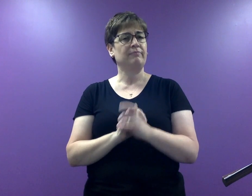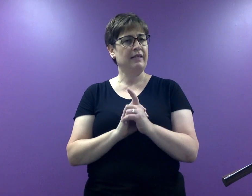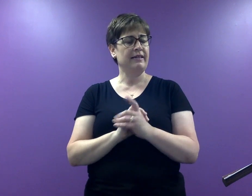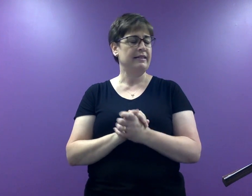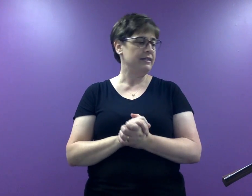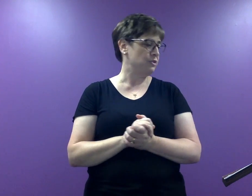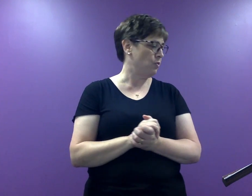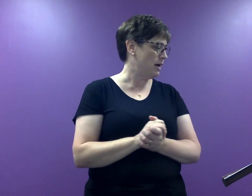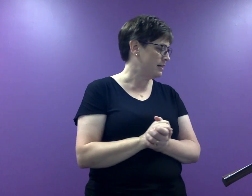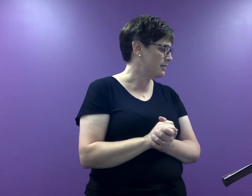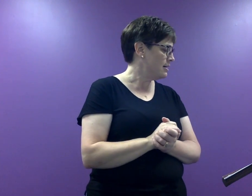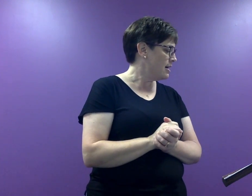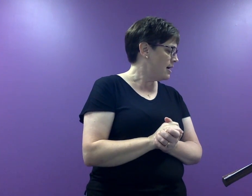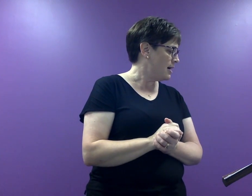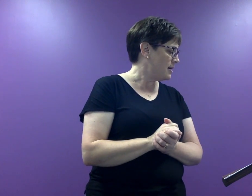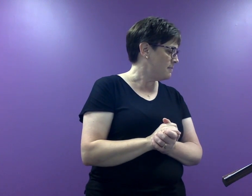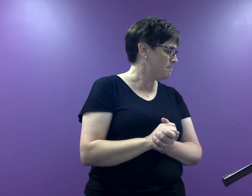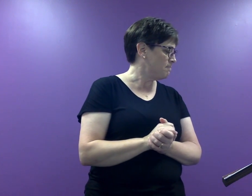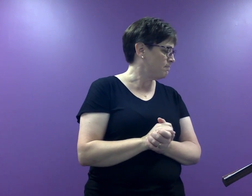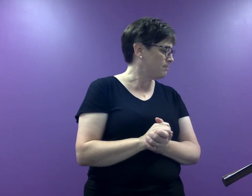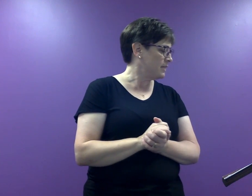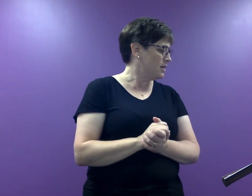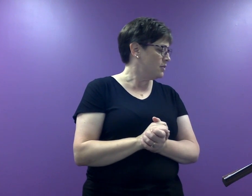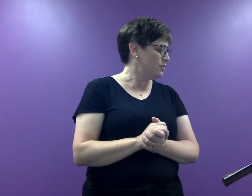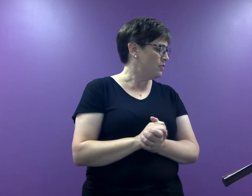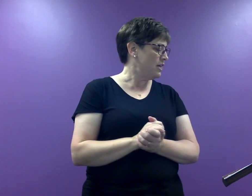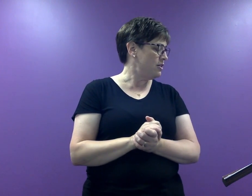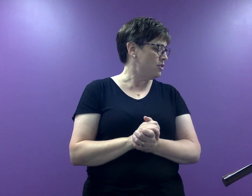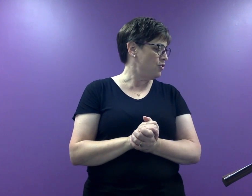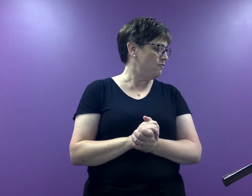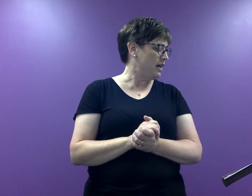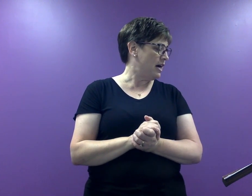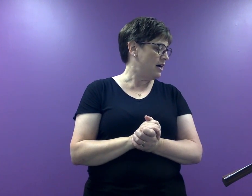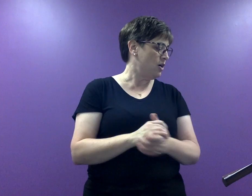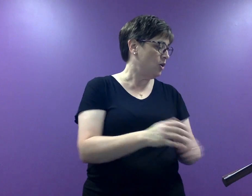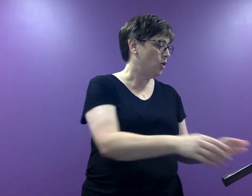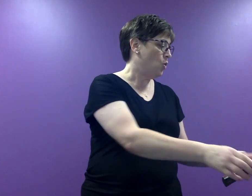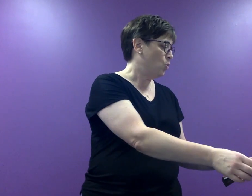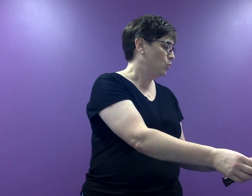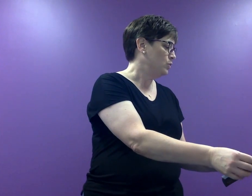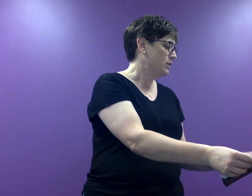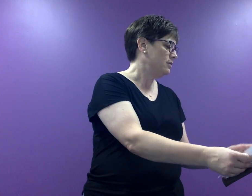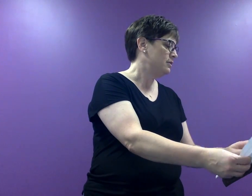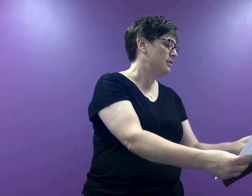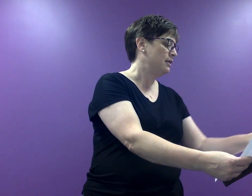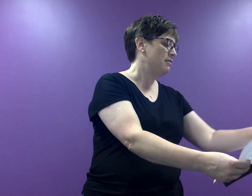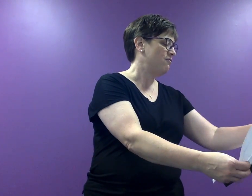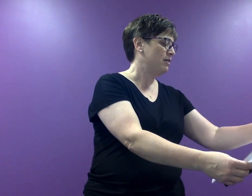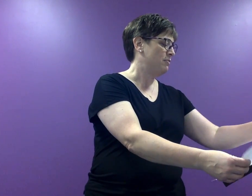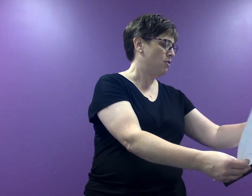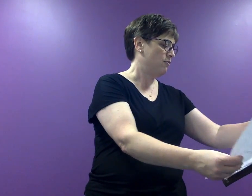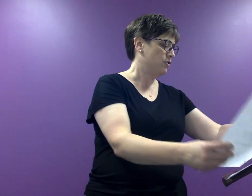think that is correct. So then you've got gold. So let me flip over to